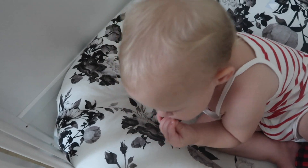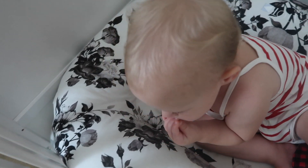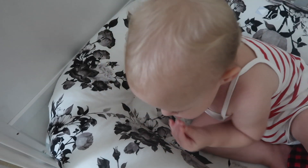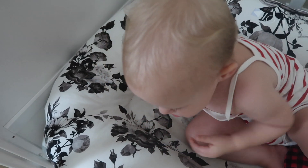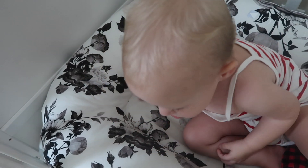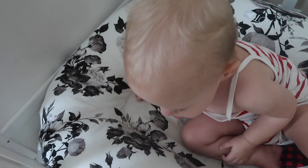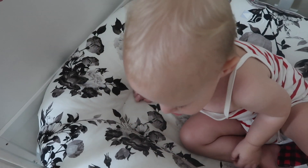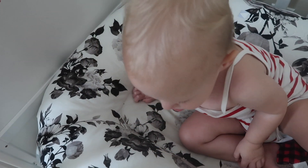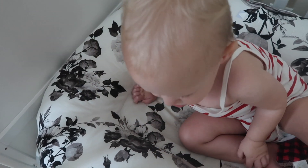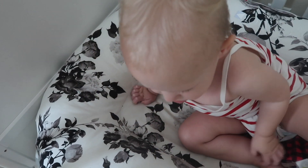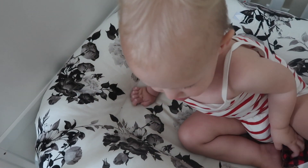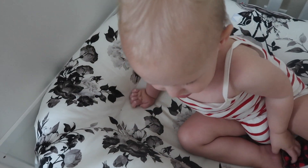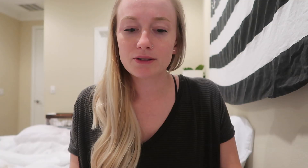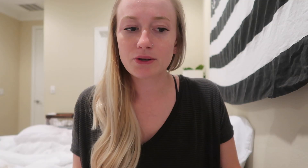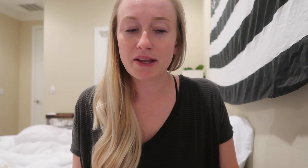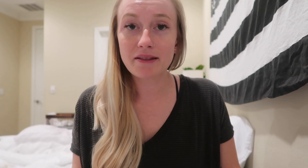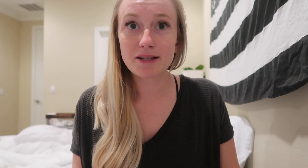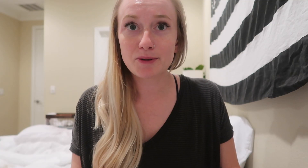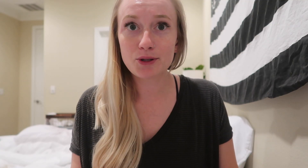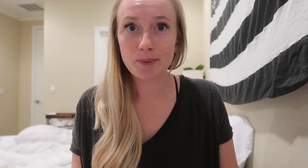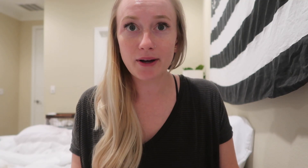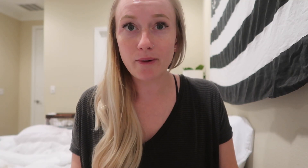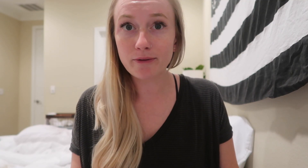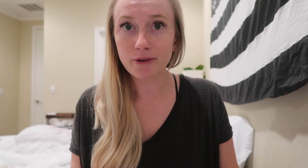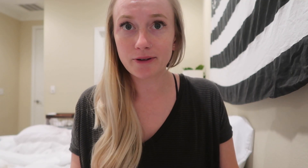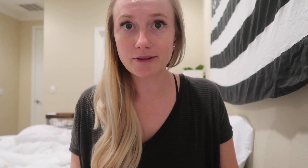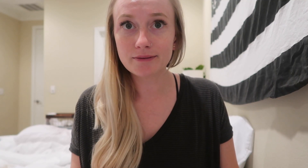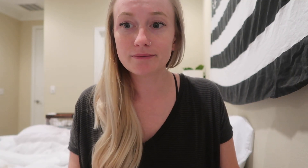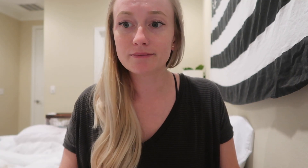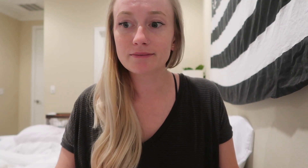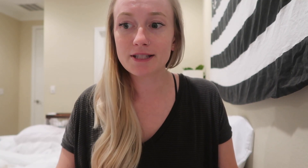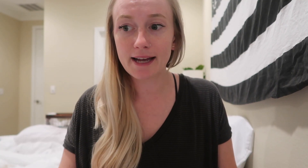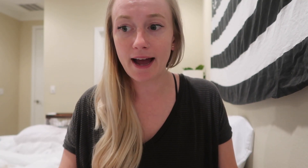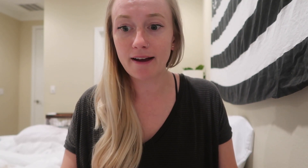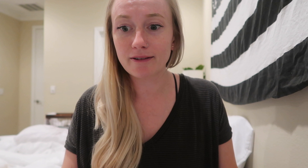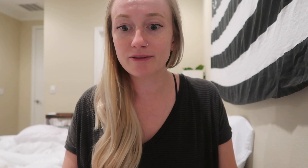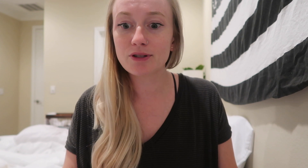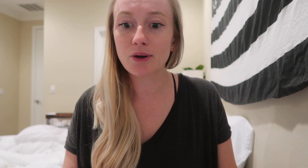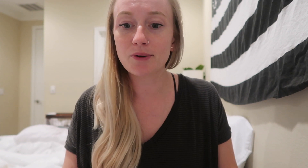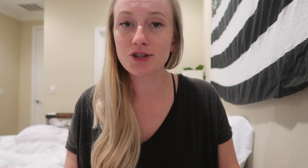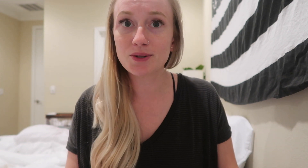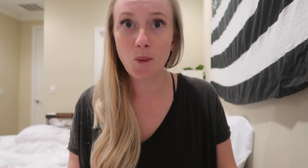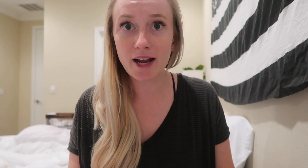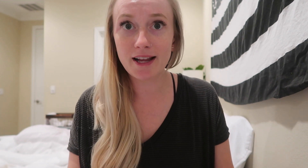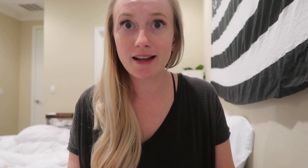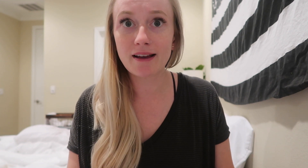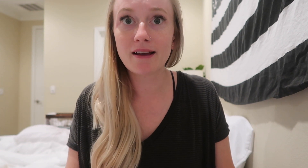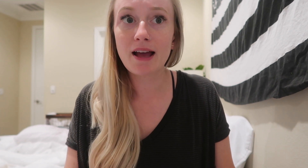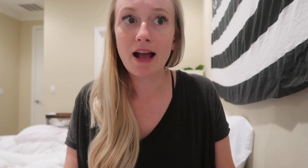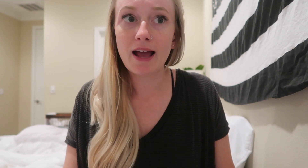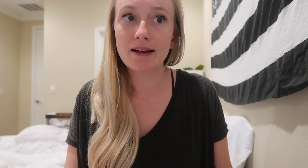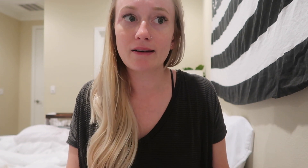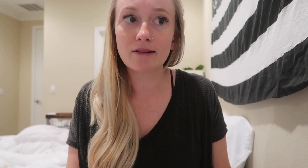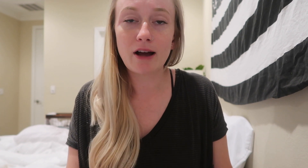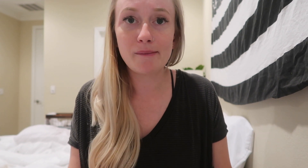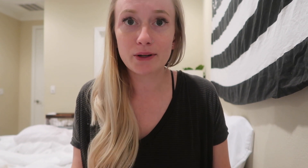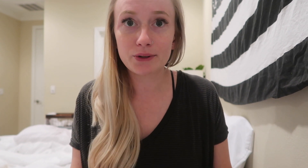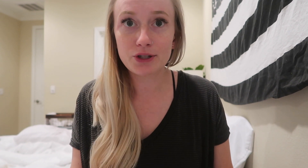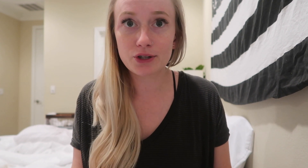Eat. Okay. So I think that's been super helpful to have. So when she's whining and I'm not really sure